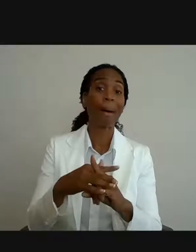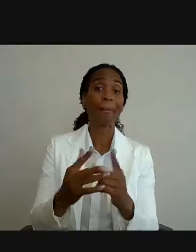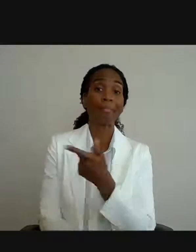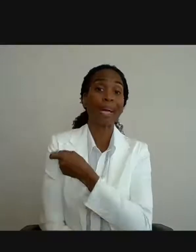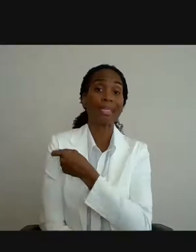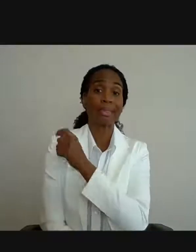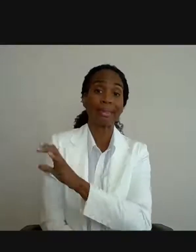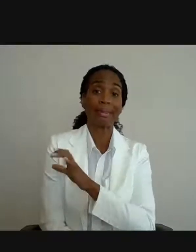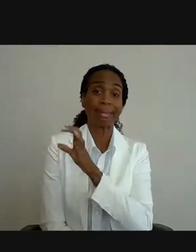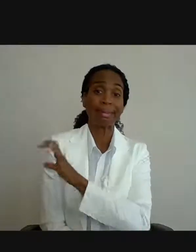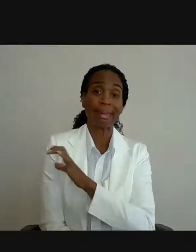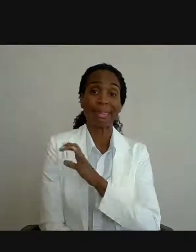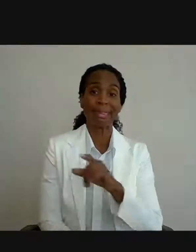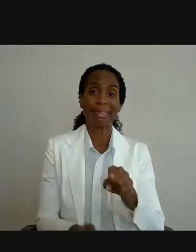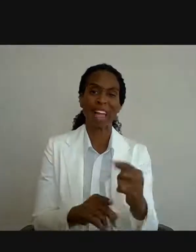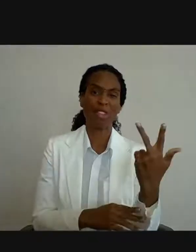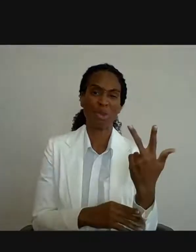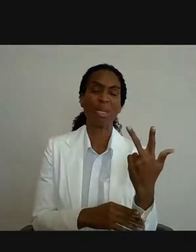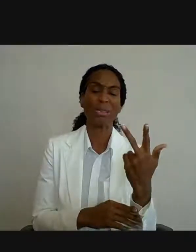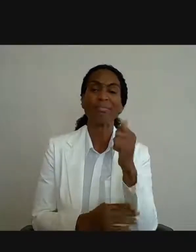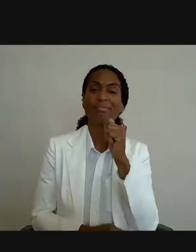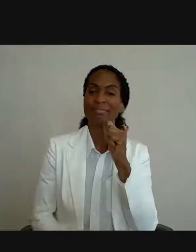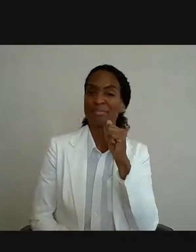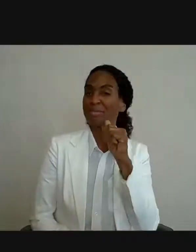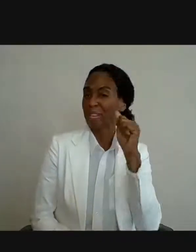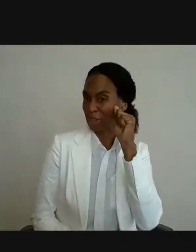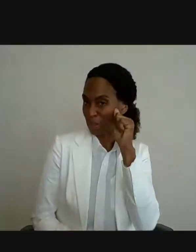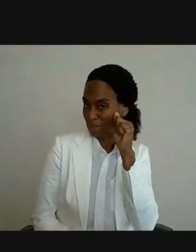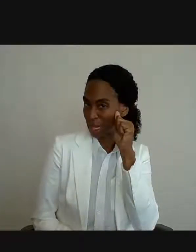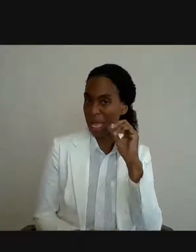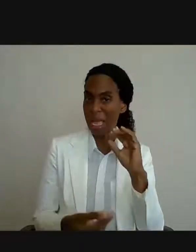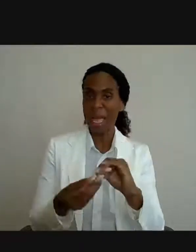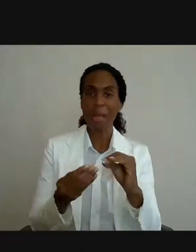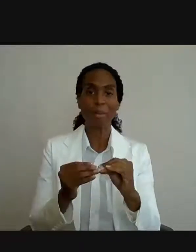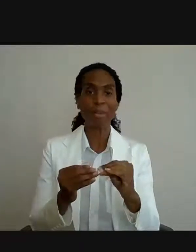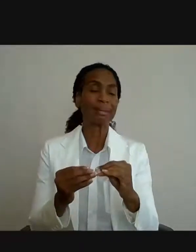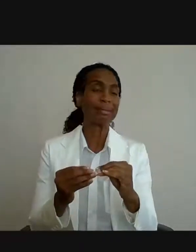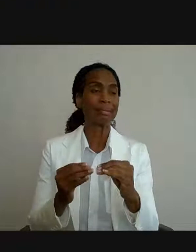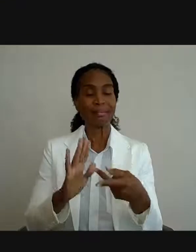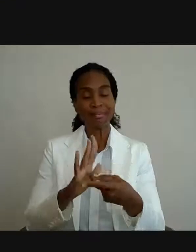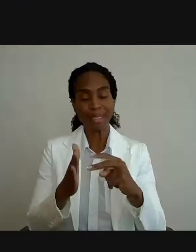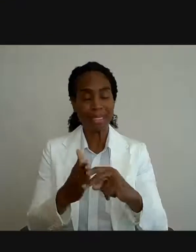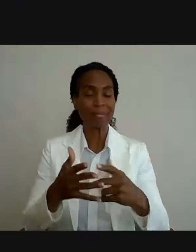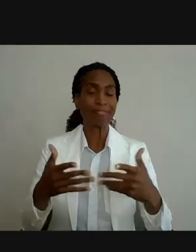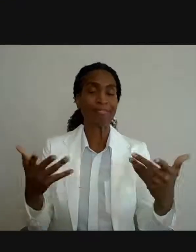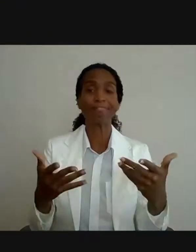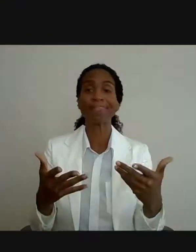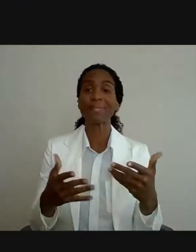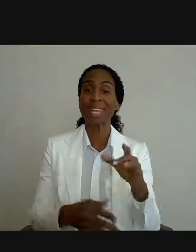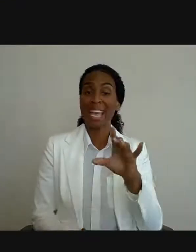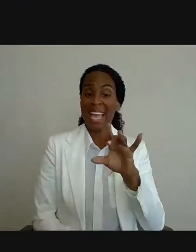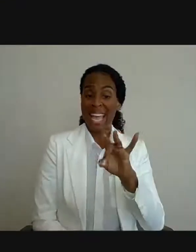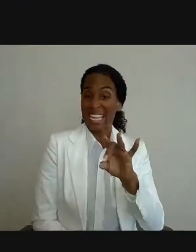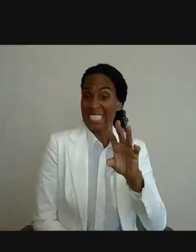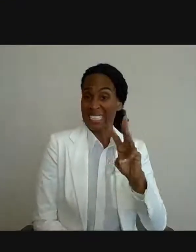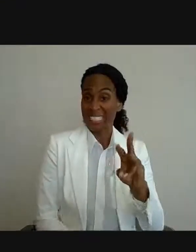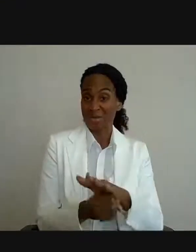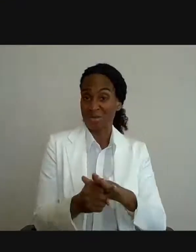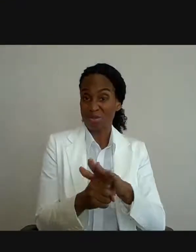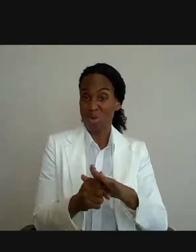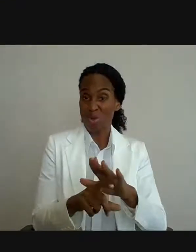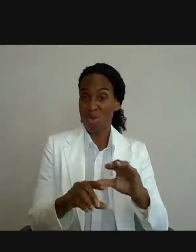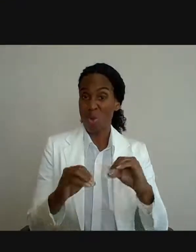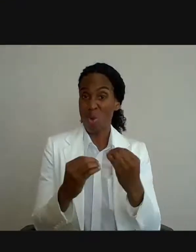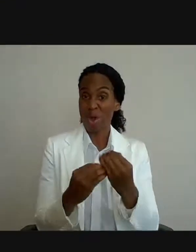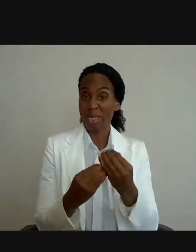like the 3 we held yesterday. It means things like funding 86 local organizations